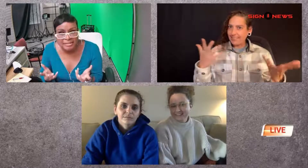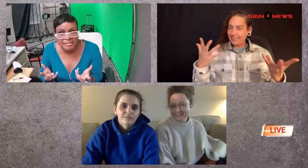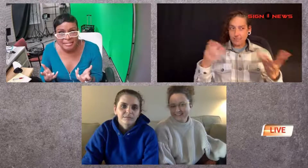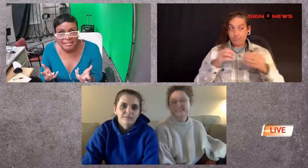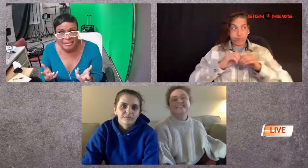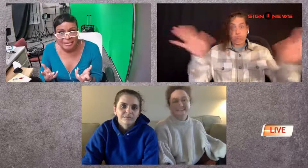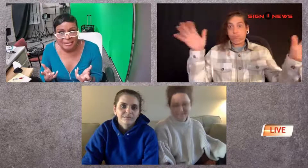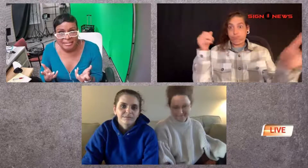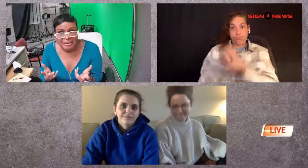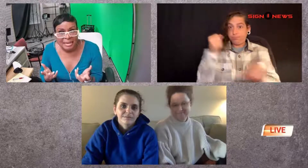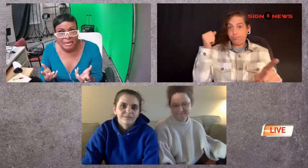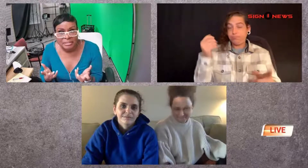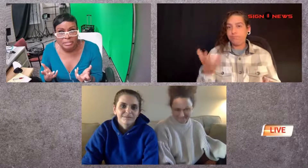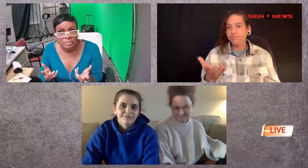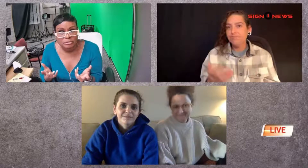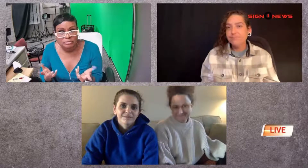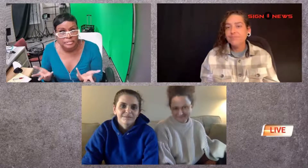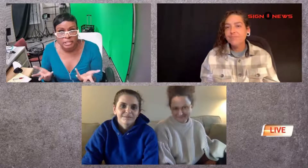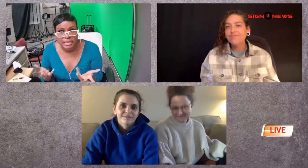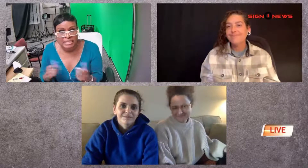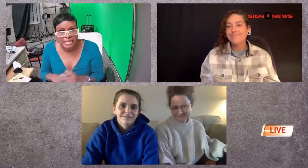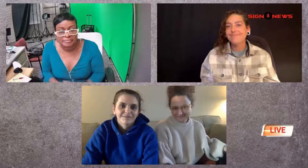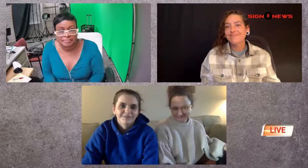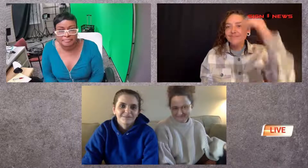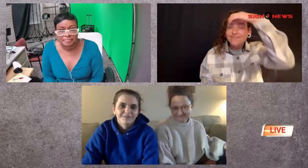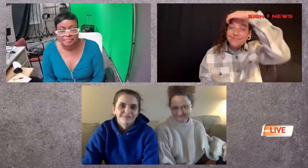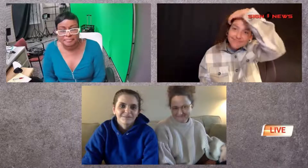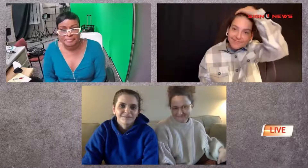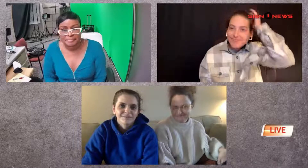success. How did you feel about that?